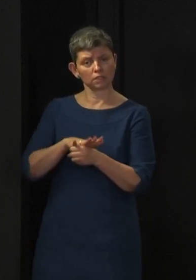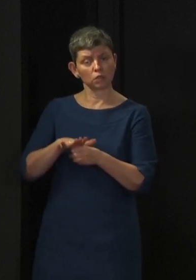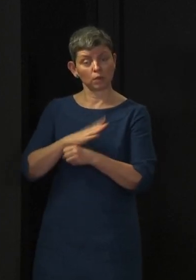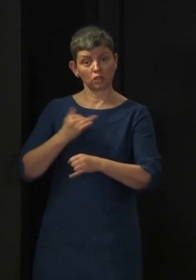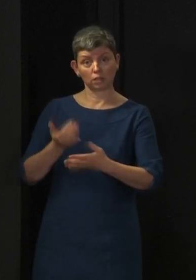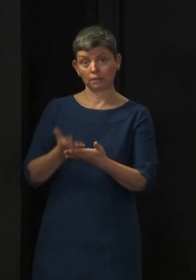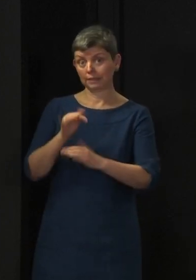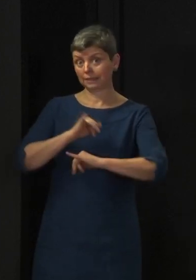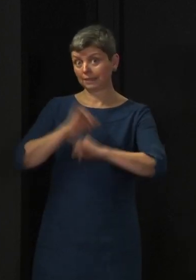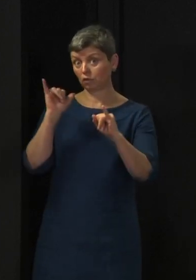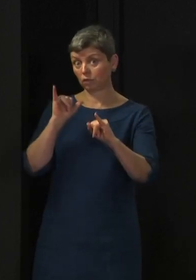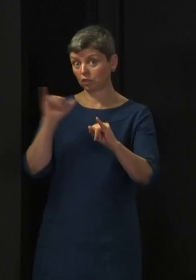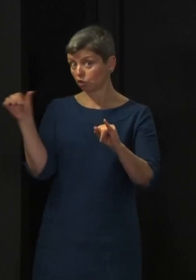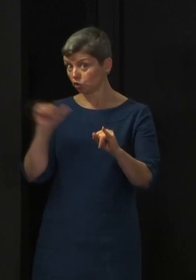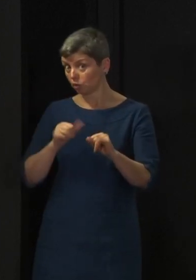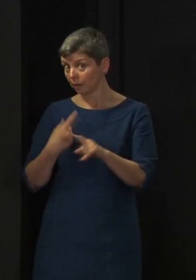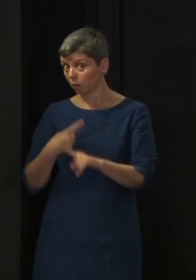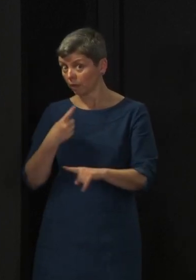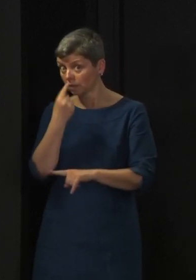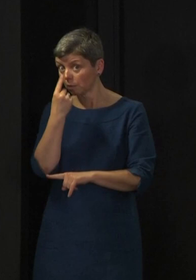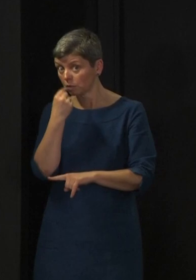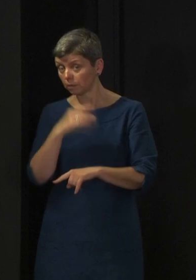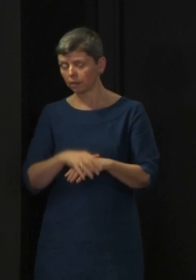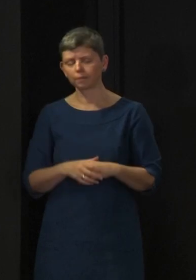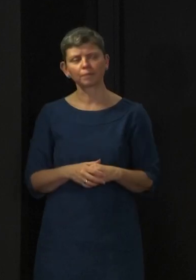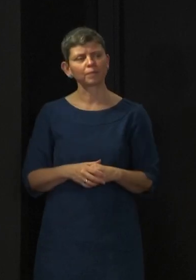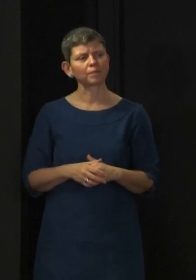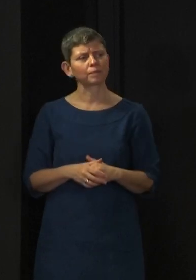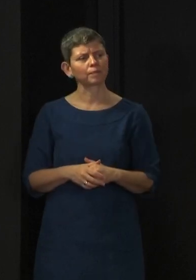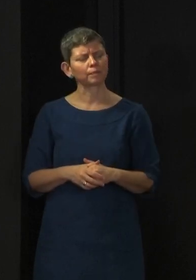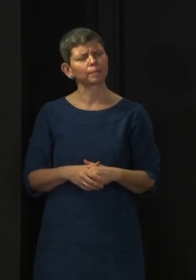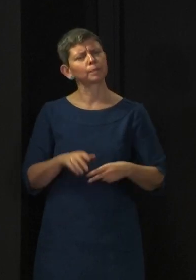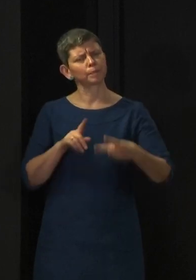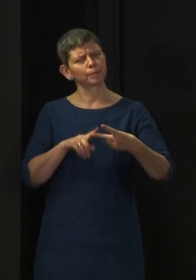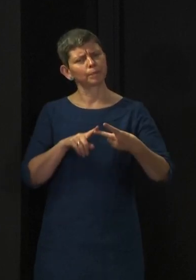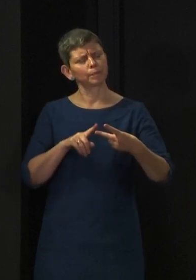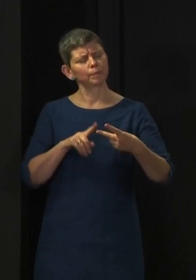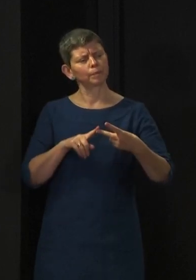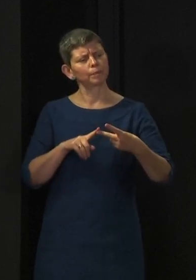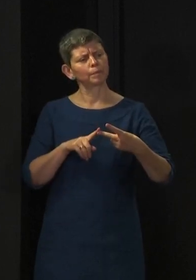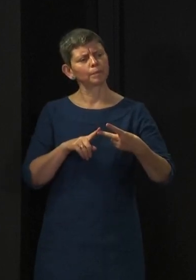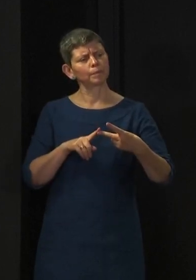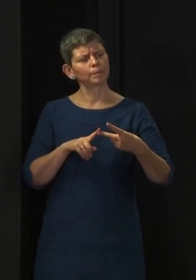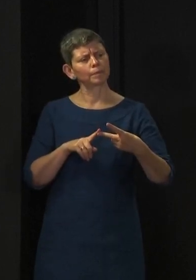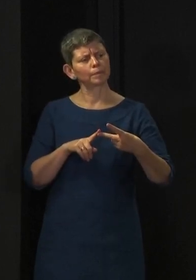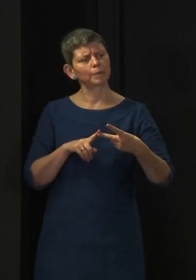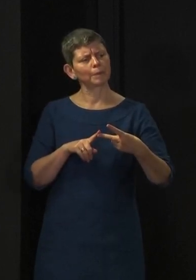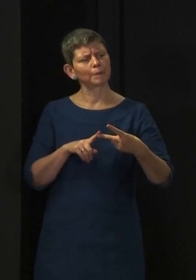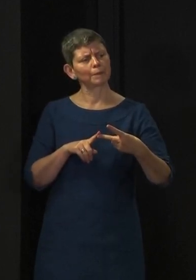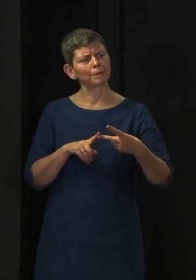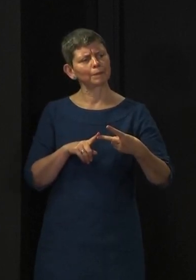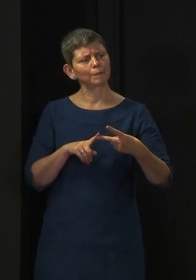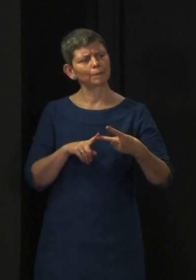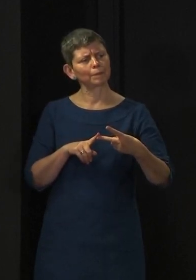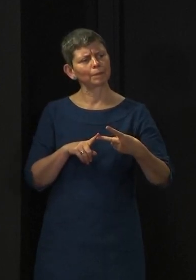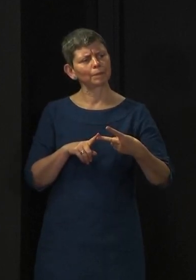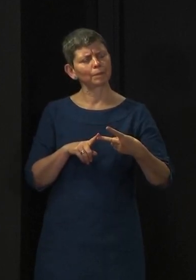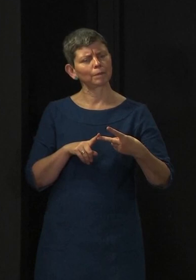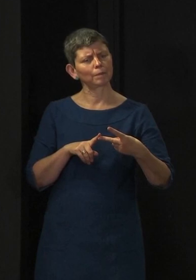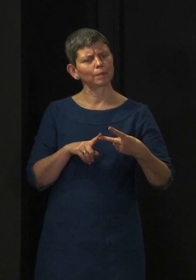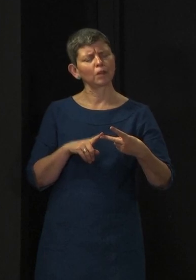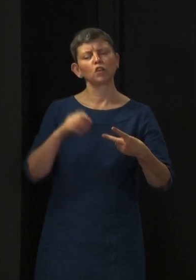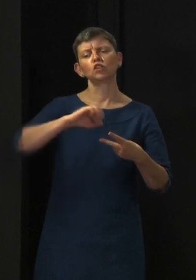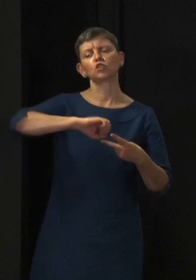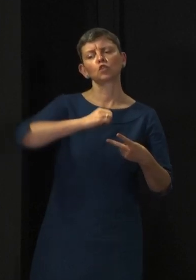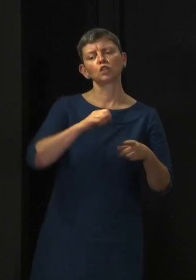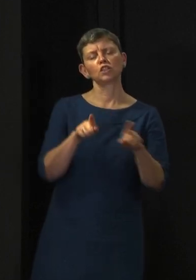quickly as possible? And another question, if I might, looking at the overall picture of cooperation between the Scottish and the UK government at the